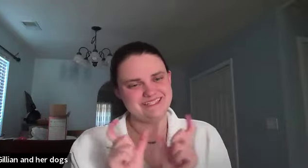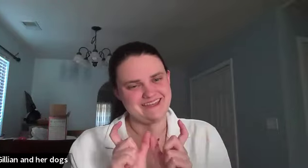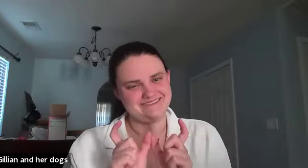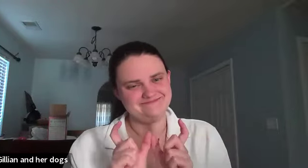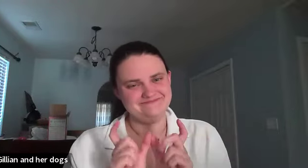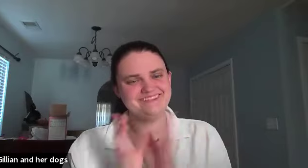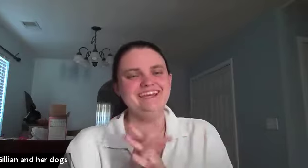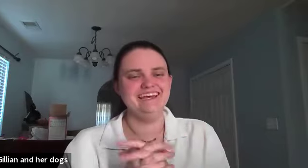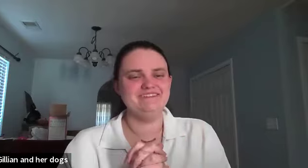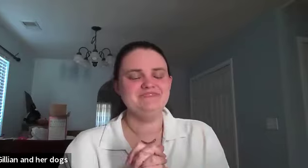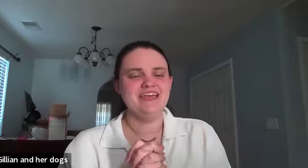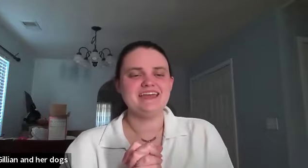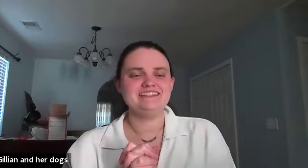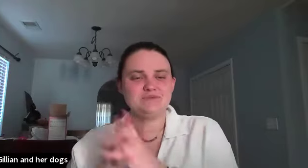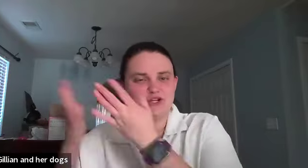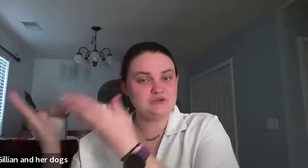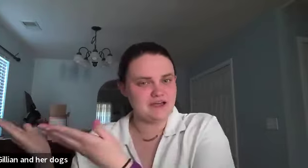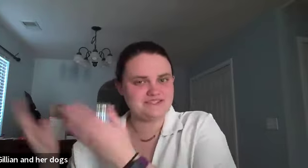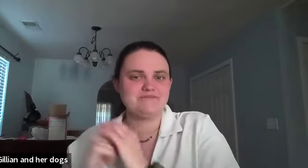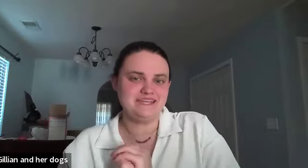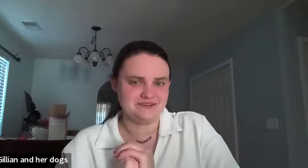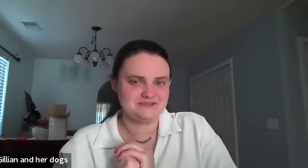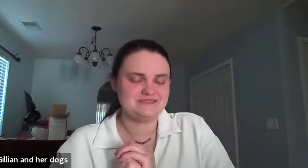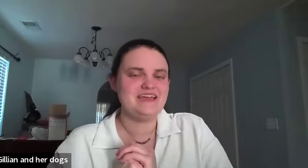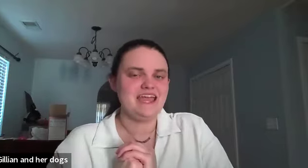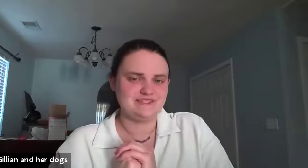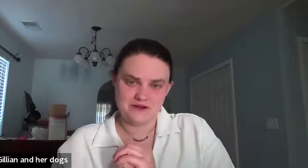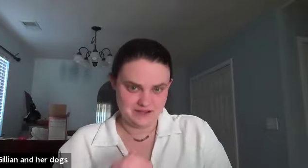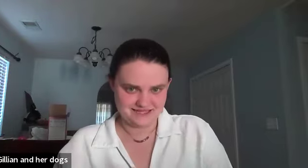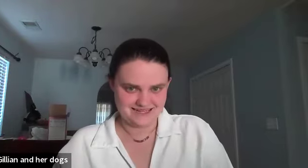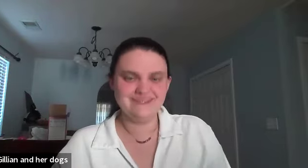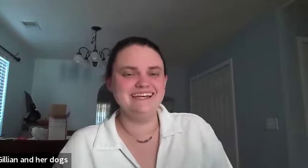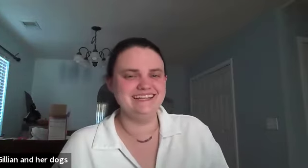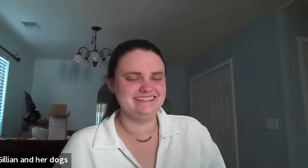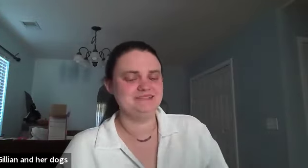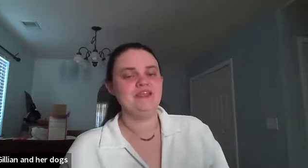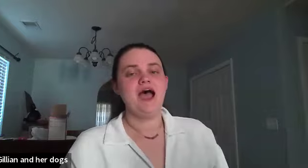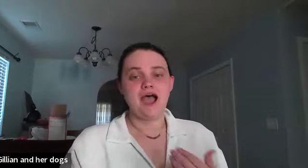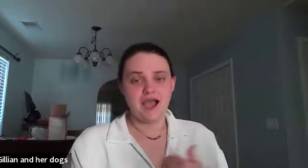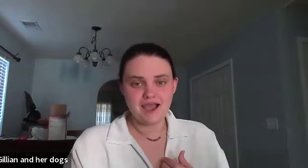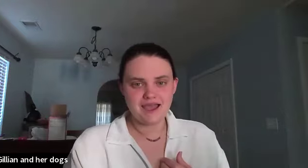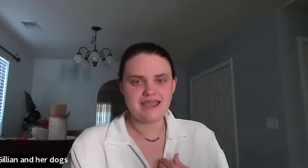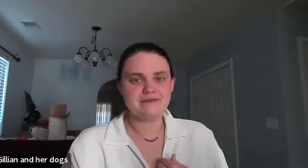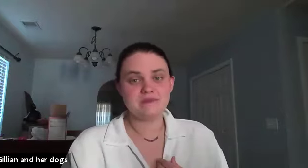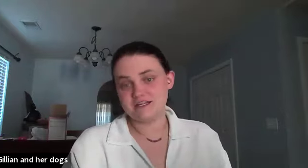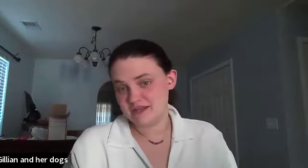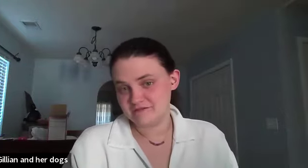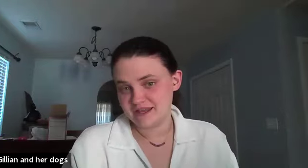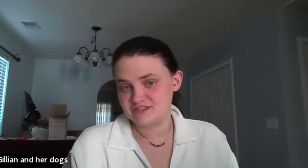put together. And as someone who loves tomatoes, it's very upsetting. I am not a tomato fan,